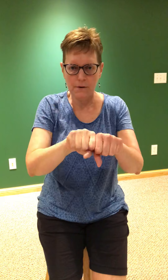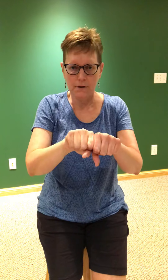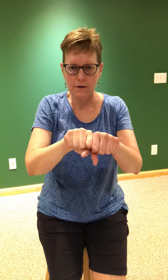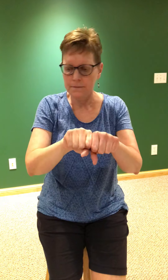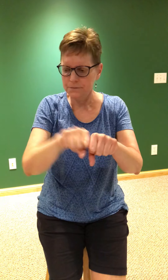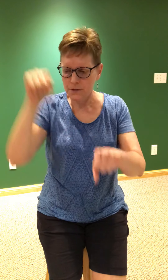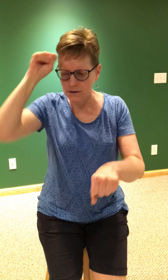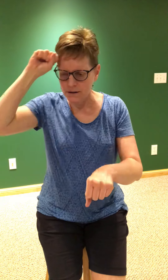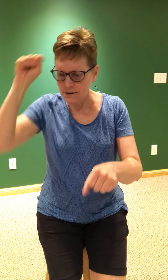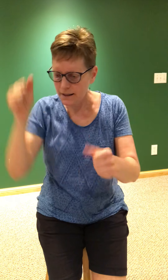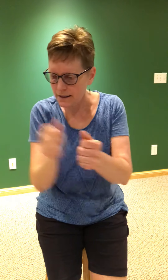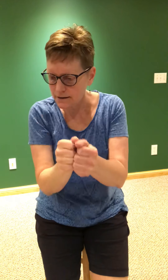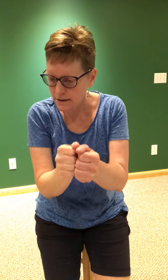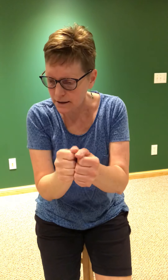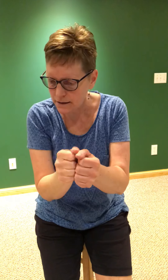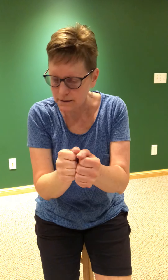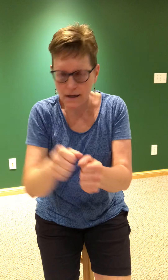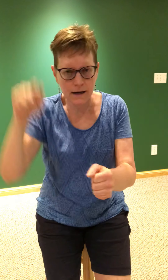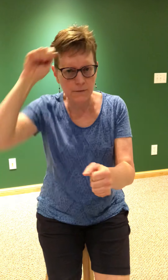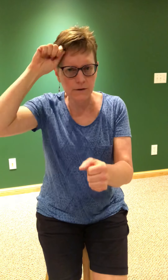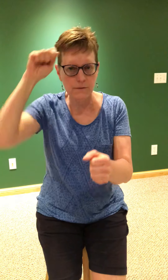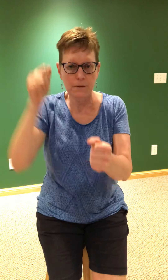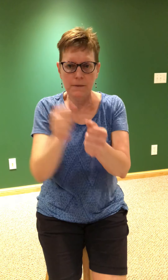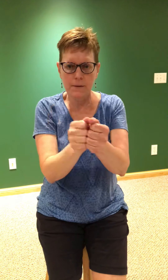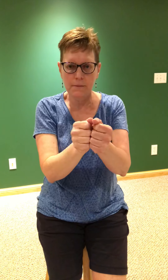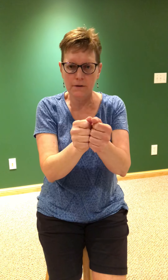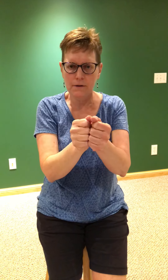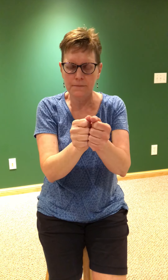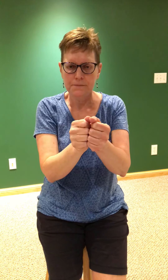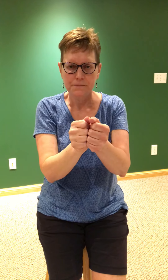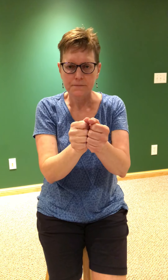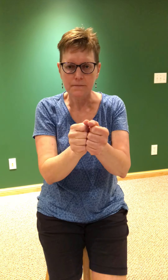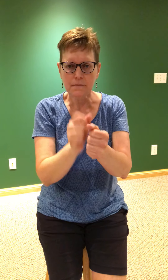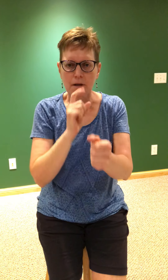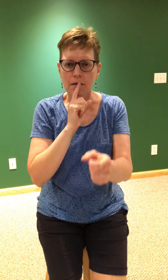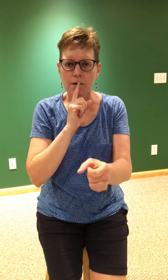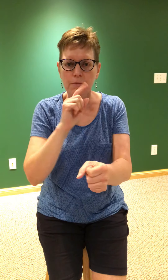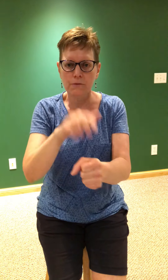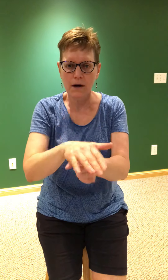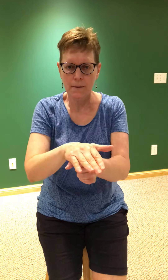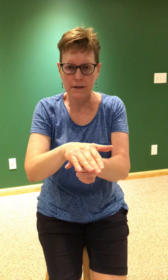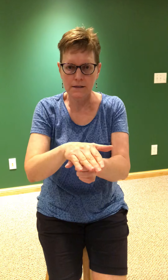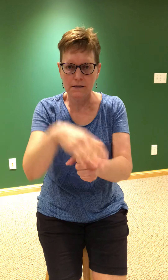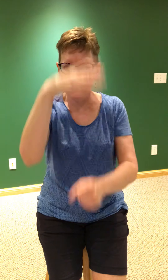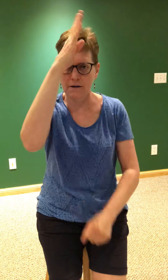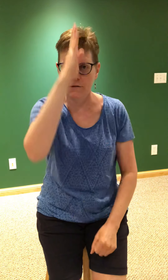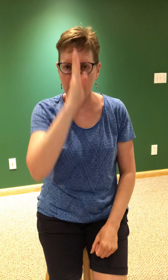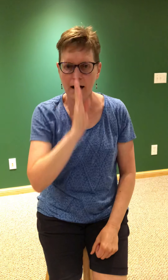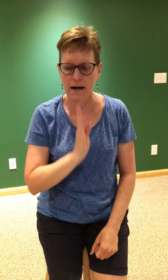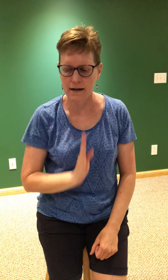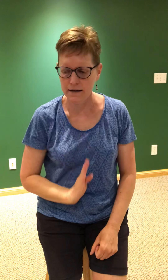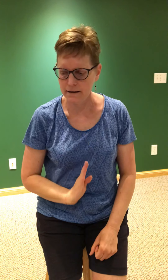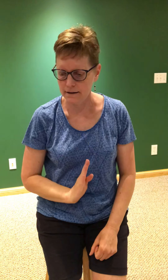remember, I think it's like this. I will remember the promise of God.